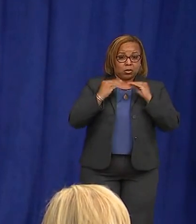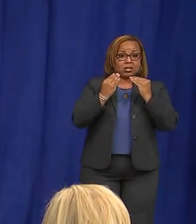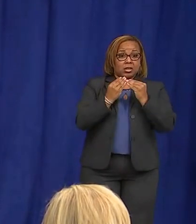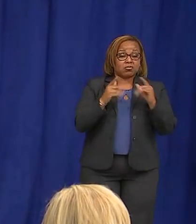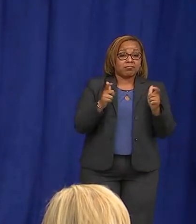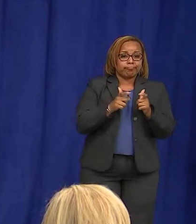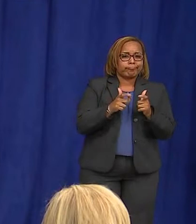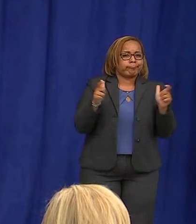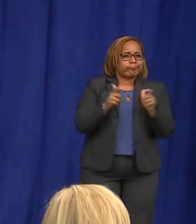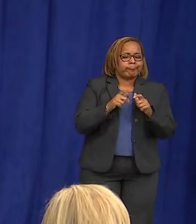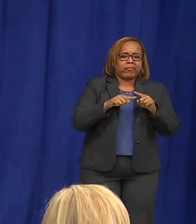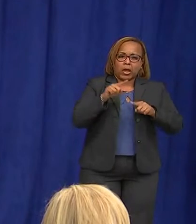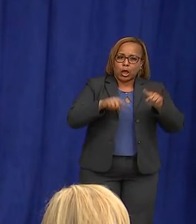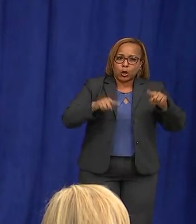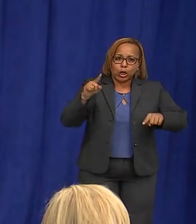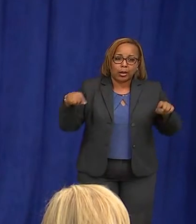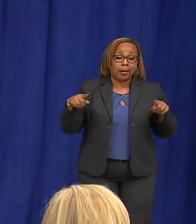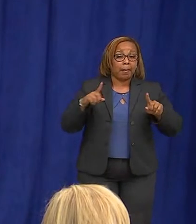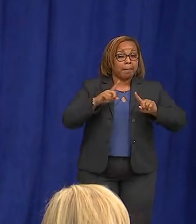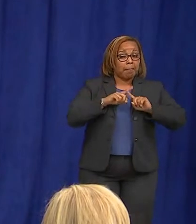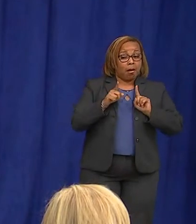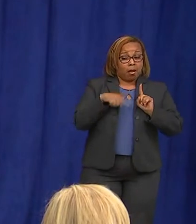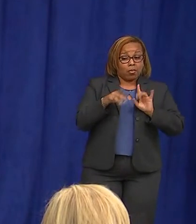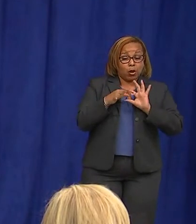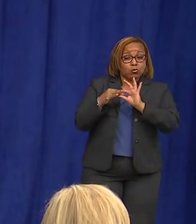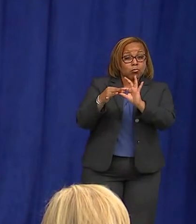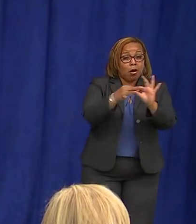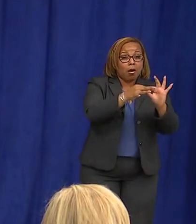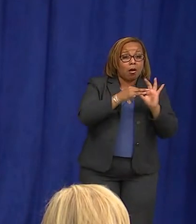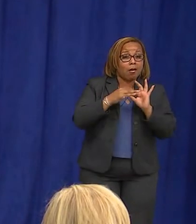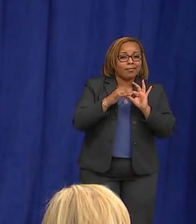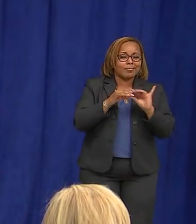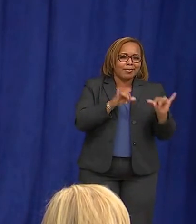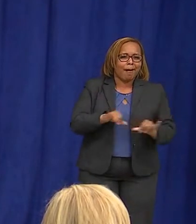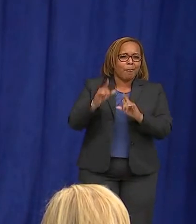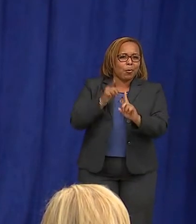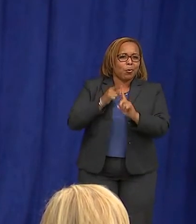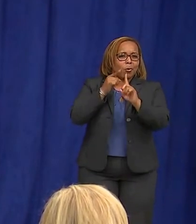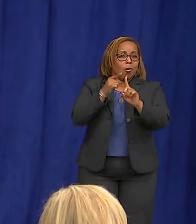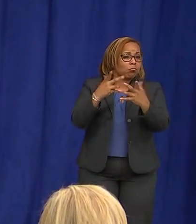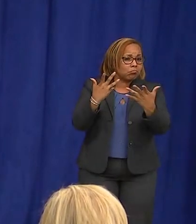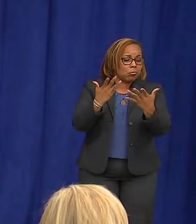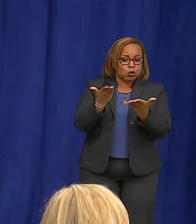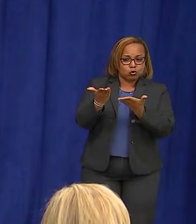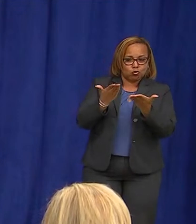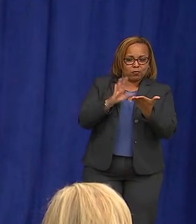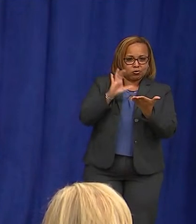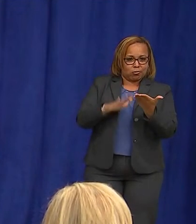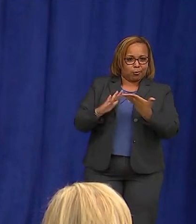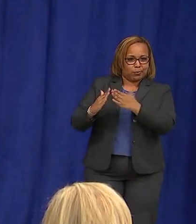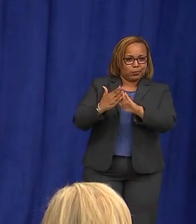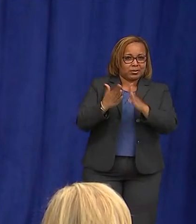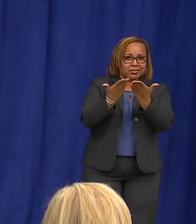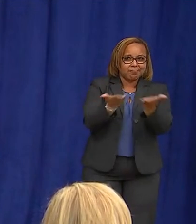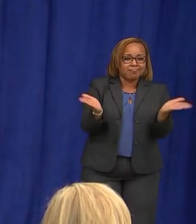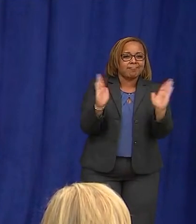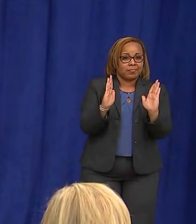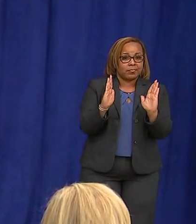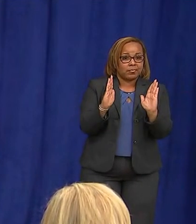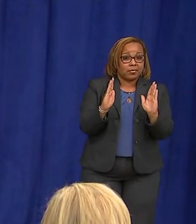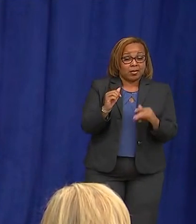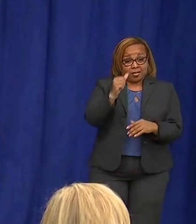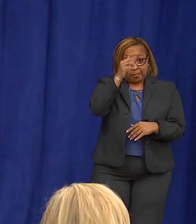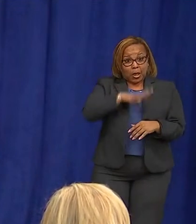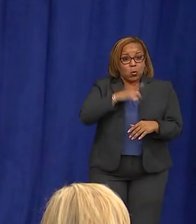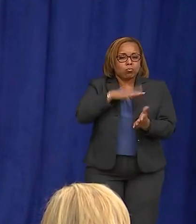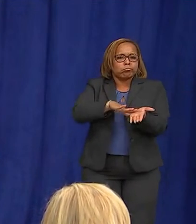in size and nature, but they are united in a common goal: service to Chicago's communities. Service to the man who was